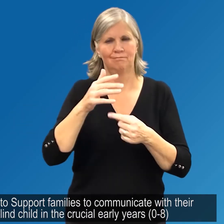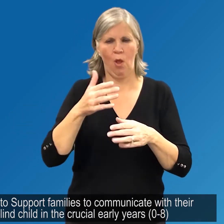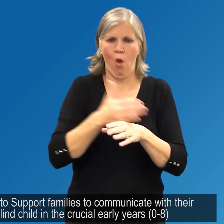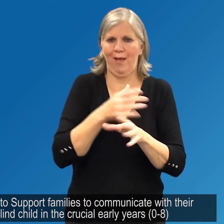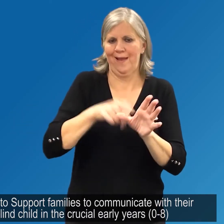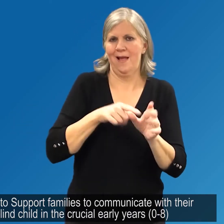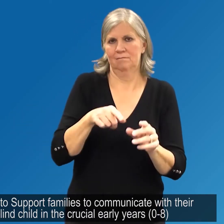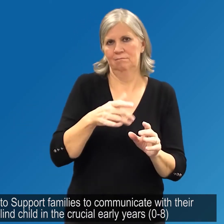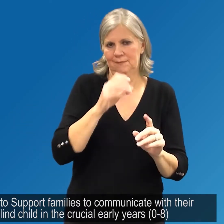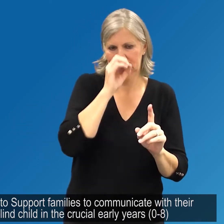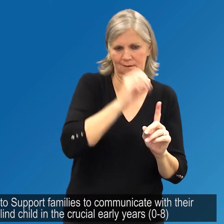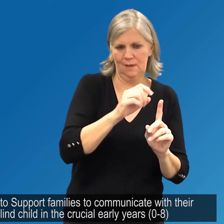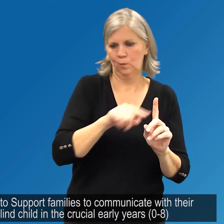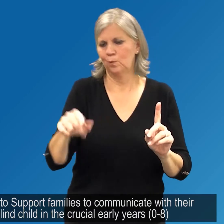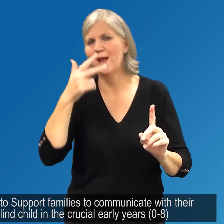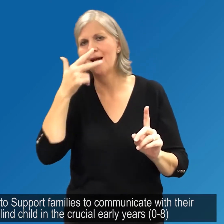years, 0 to 8.